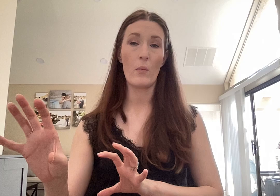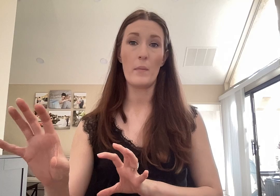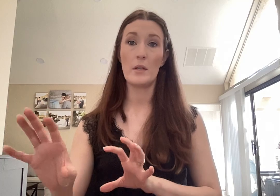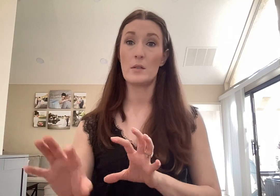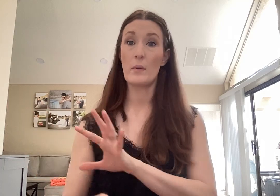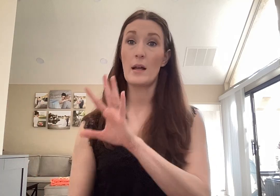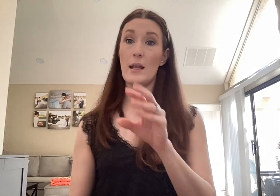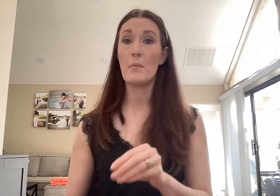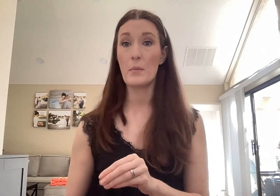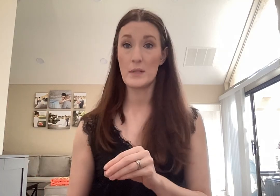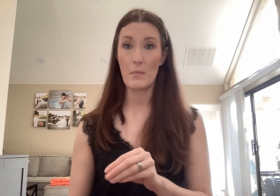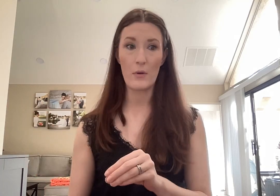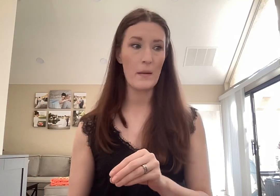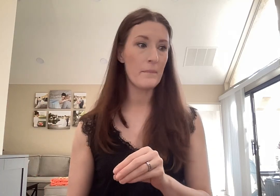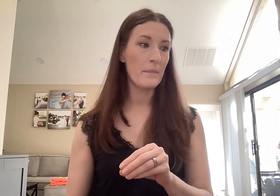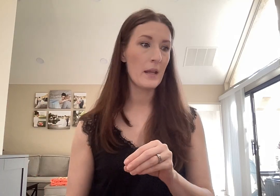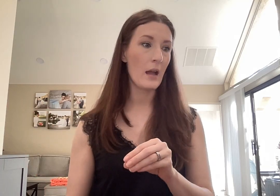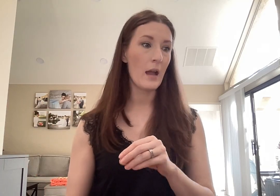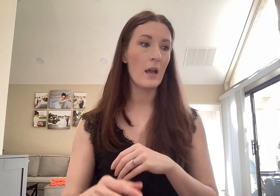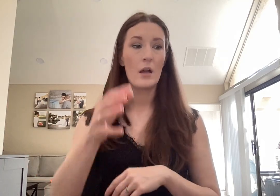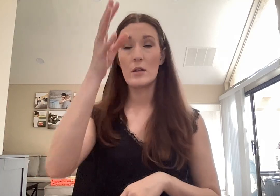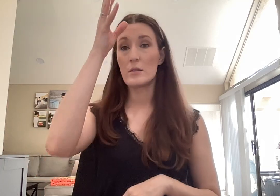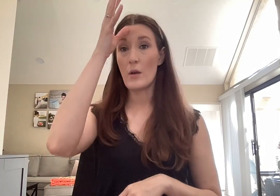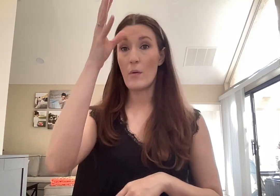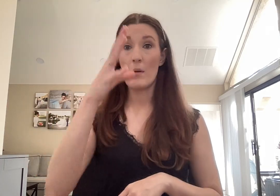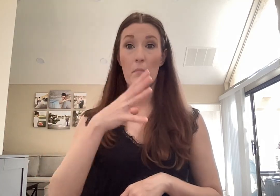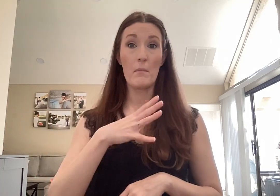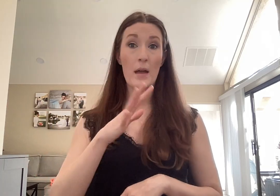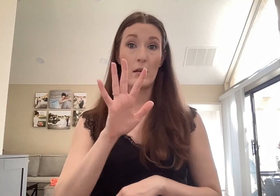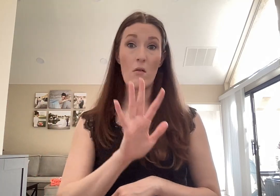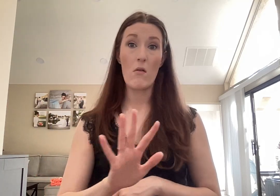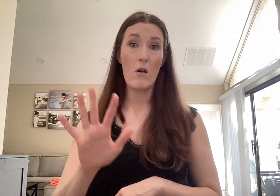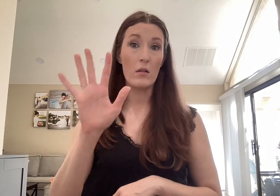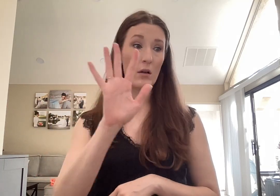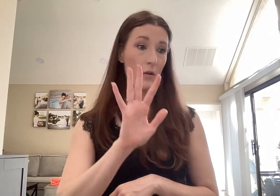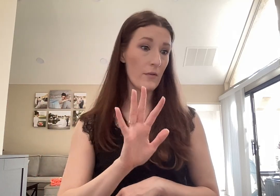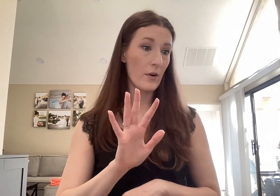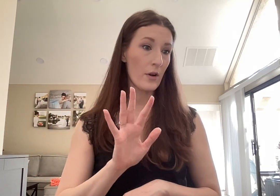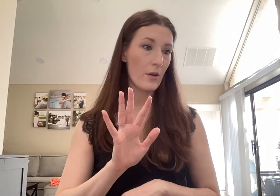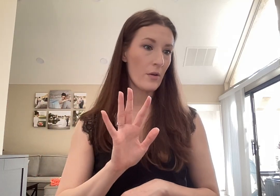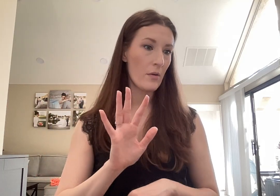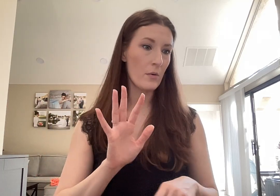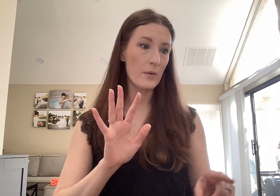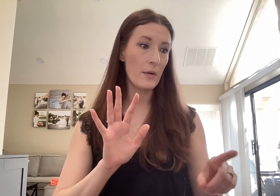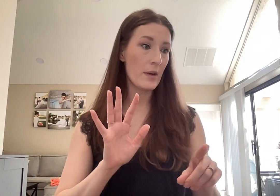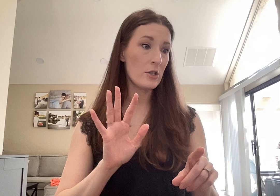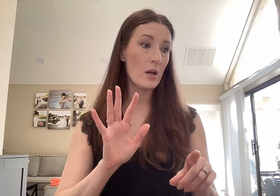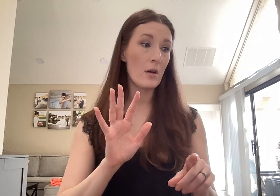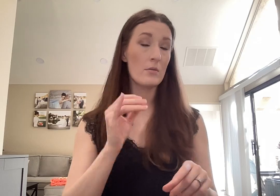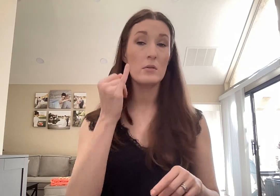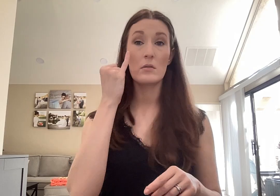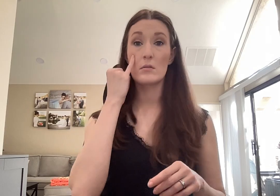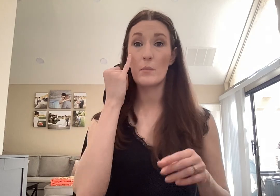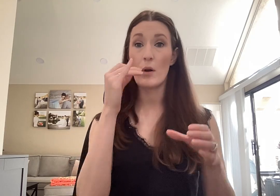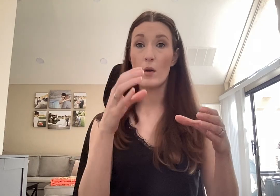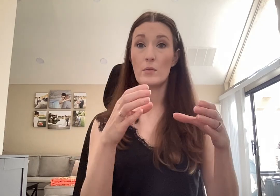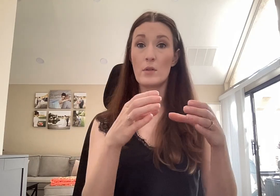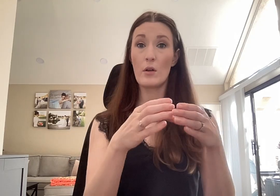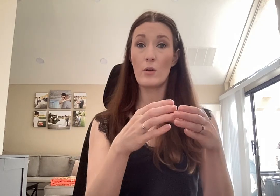women. So we got to keep them separate. Okay. So men all over, we're doing ratios. Suppose a group